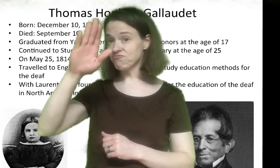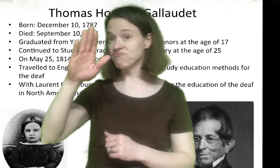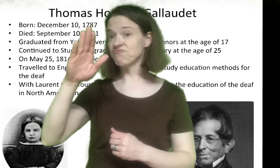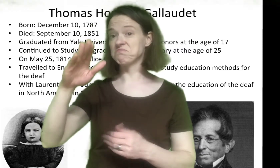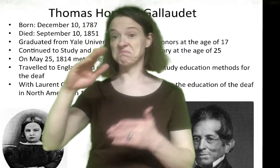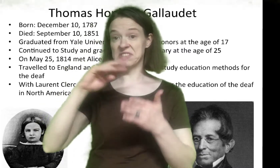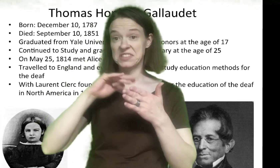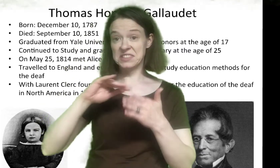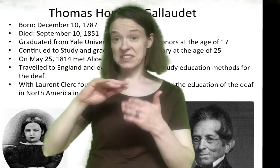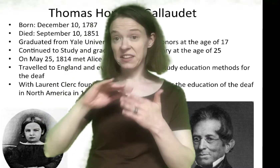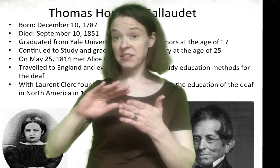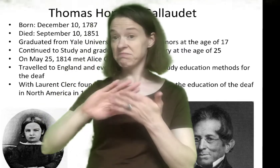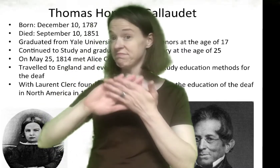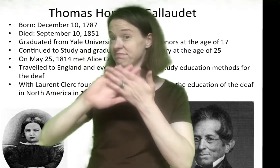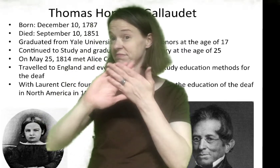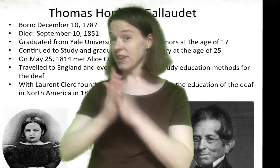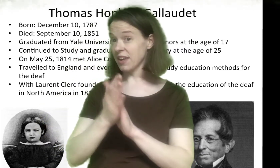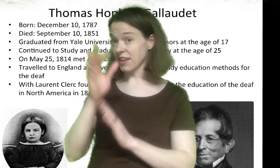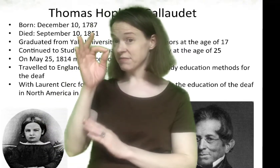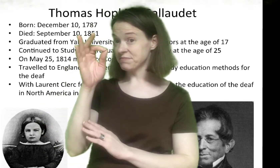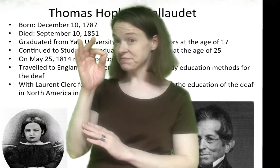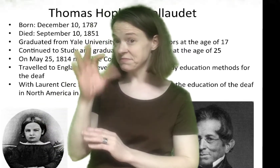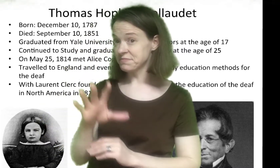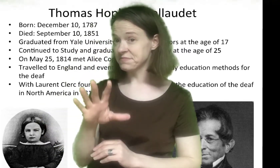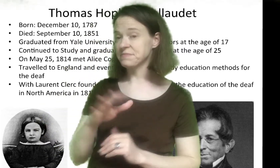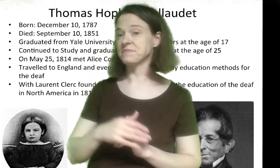Thomas grew up, studied, and became a minister.